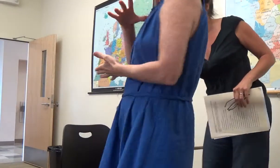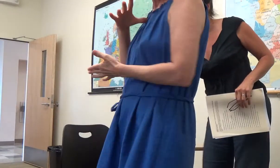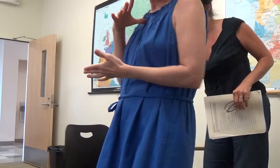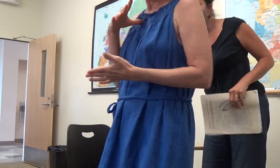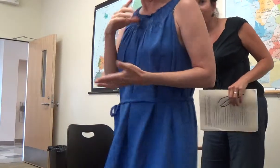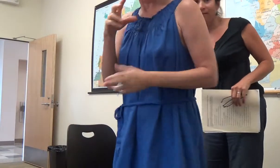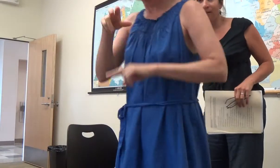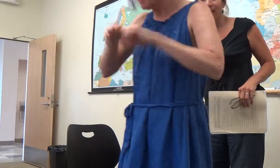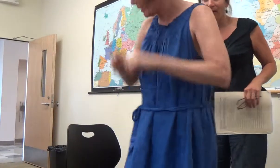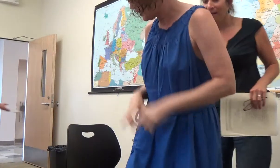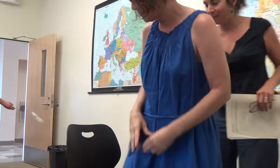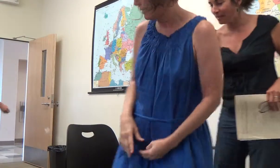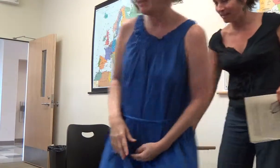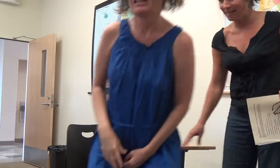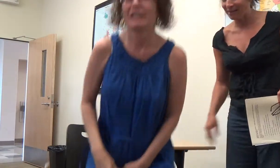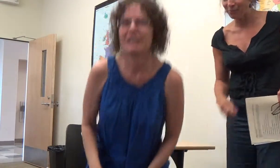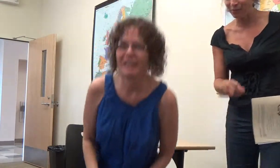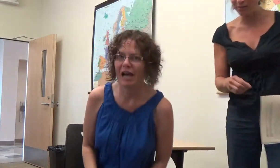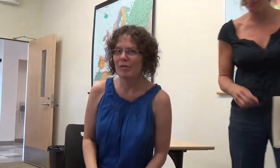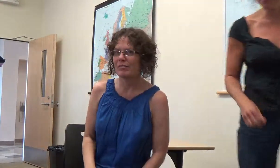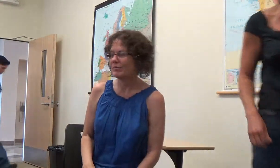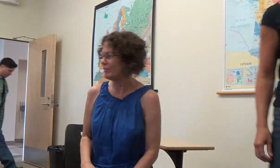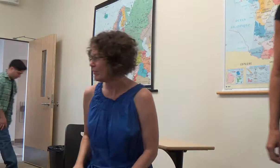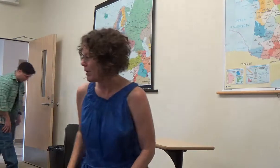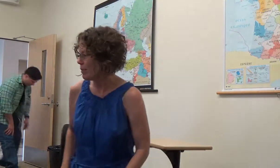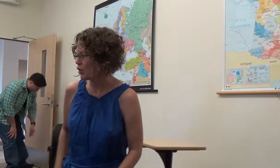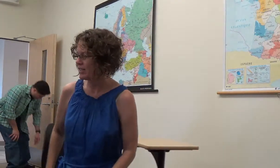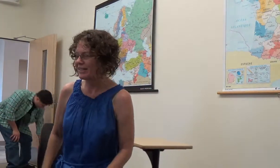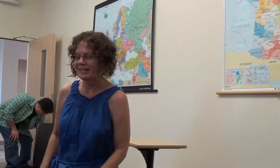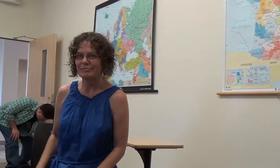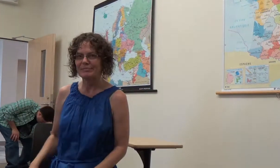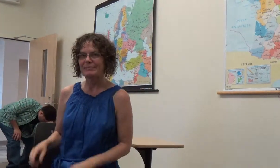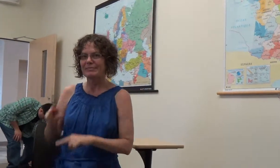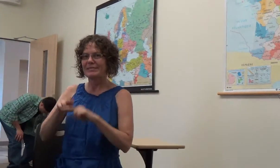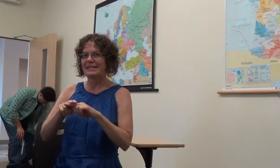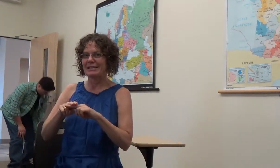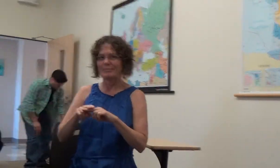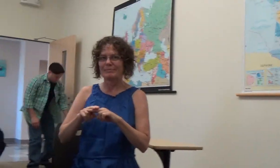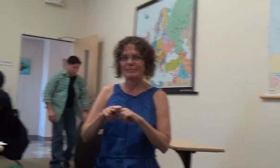Wait, maybe I need to go. Yeah, sorry. I better see.